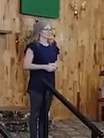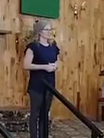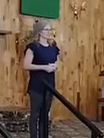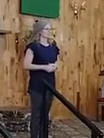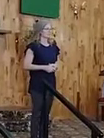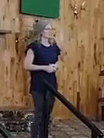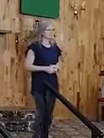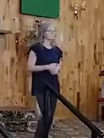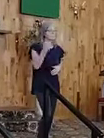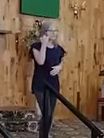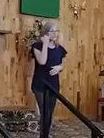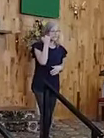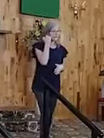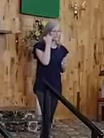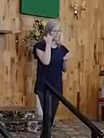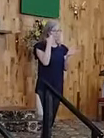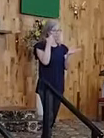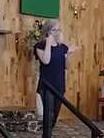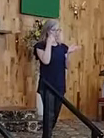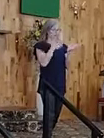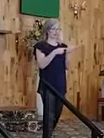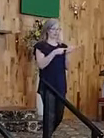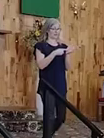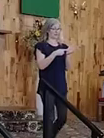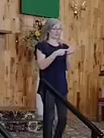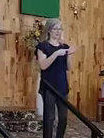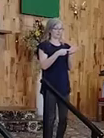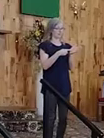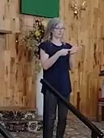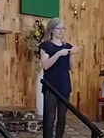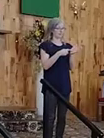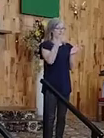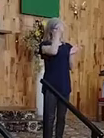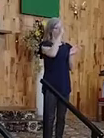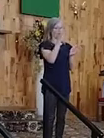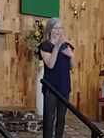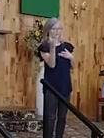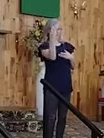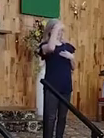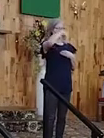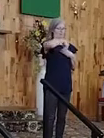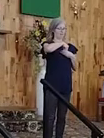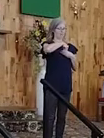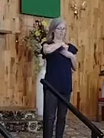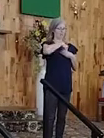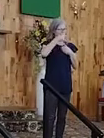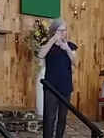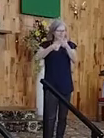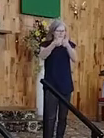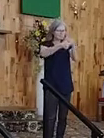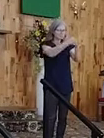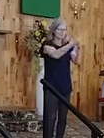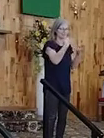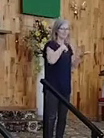If we recognize the God within us, within each one of